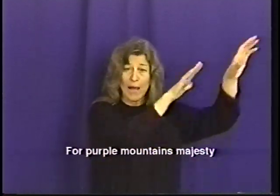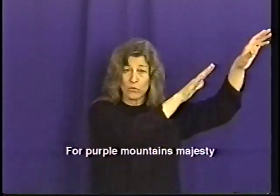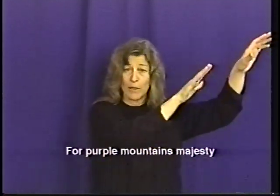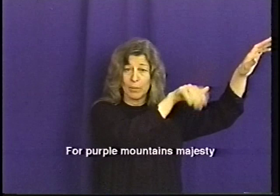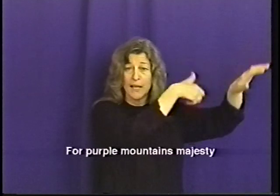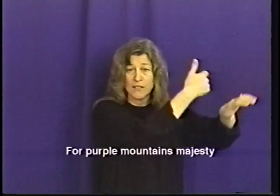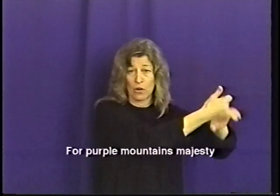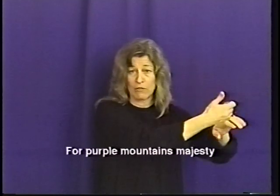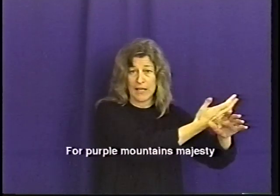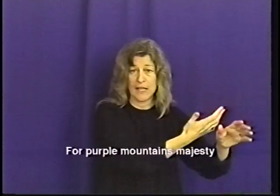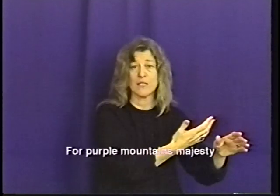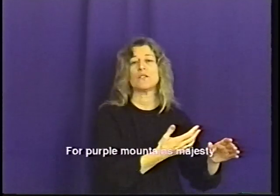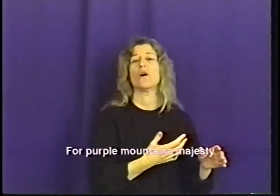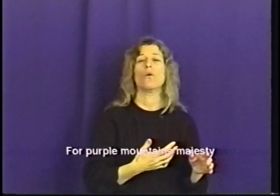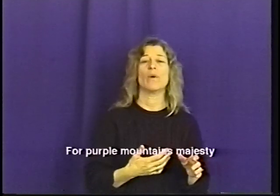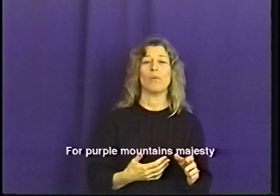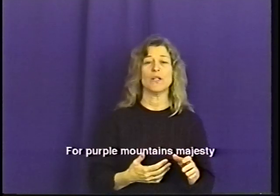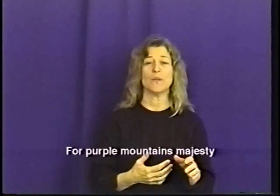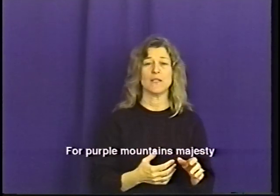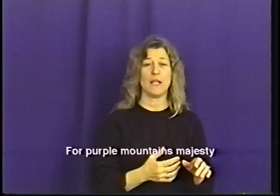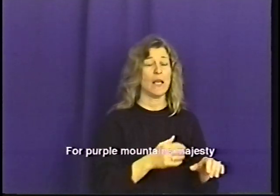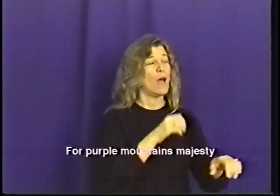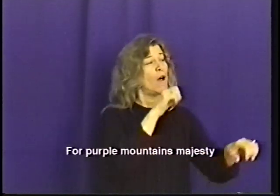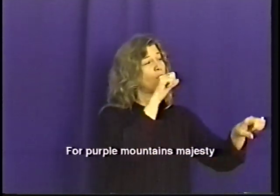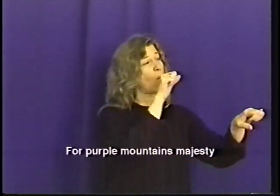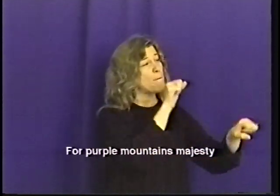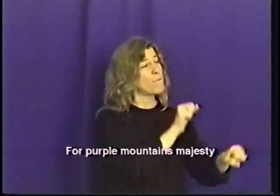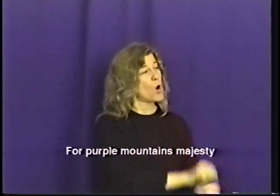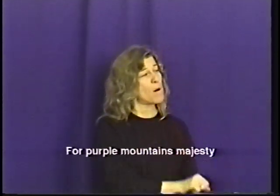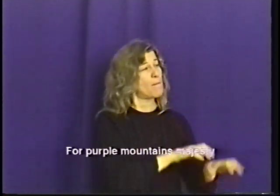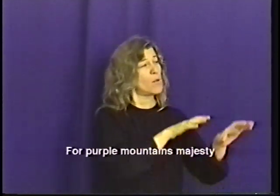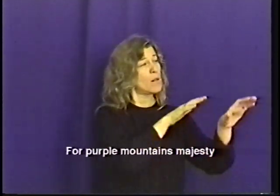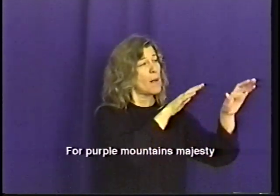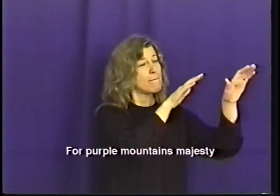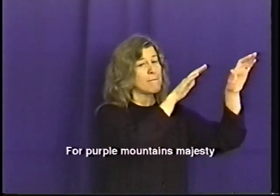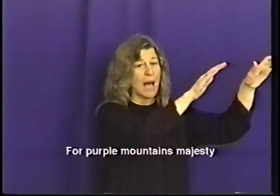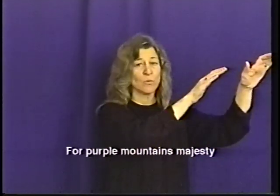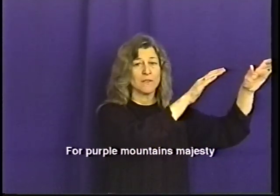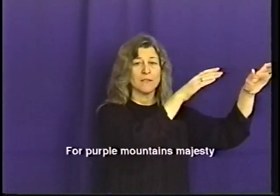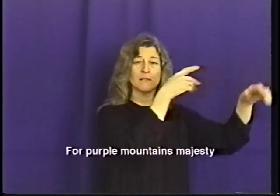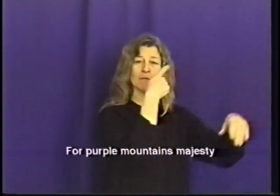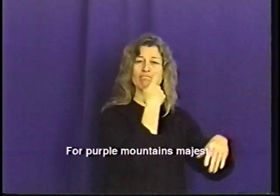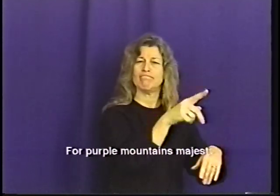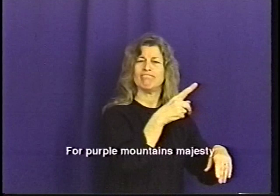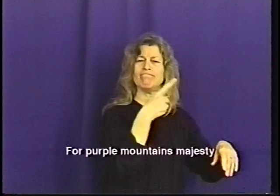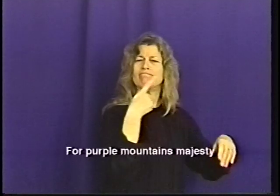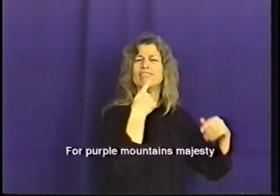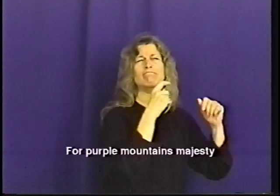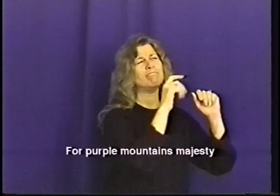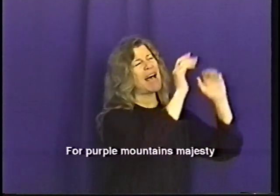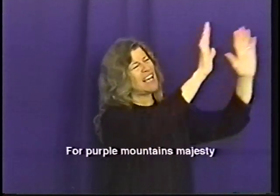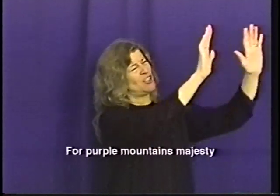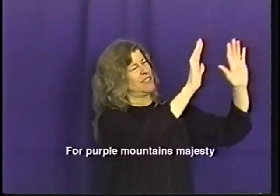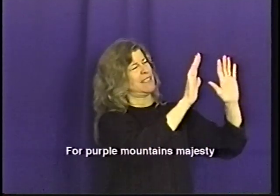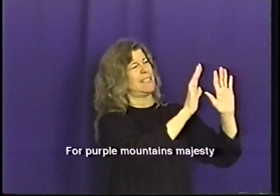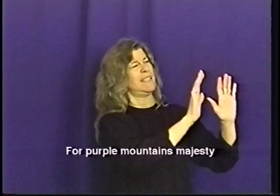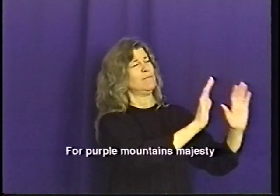mountain in place already. So we want to see for purple mountains majesty.